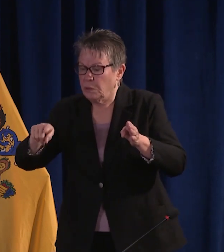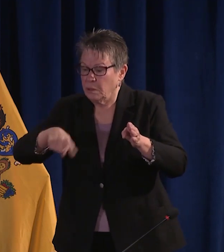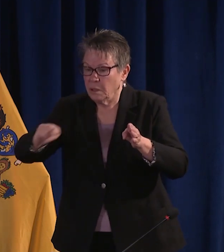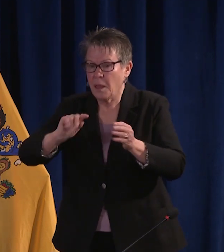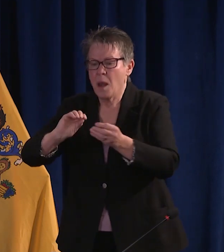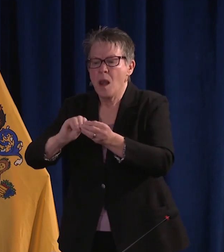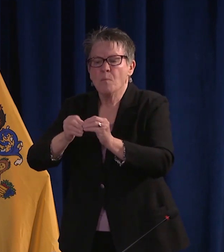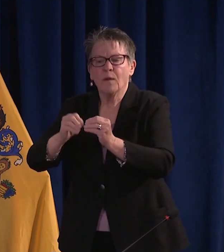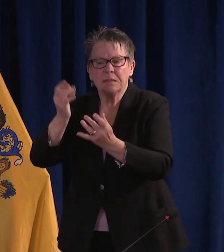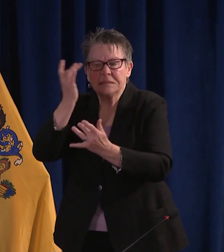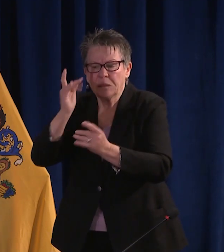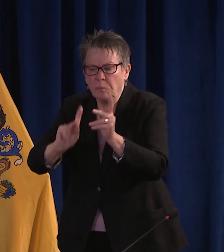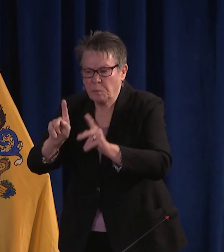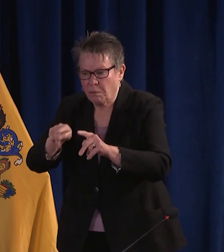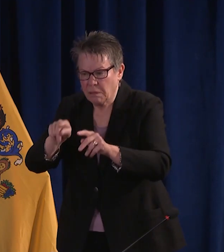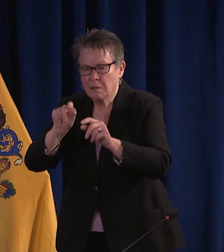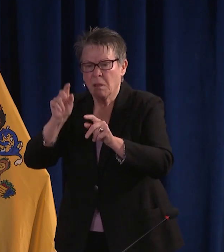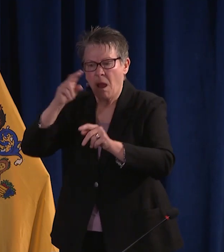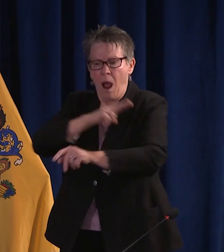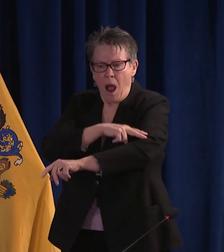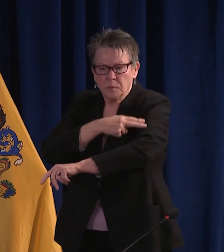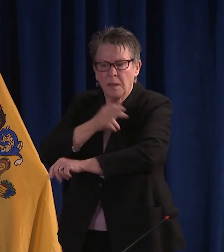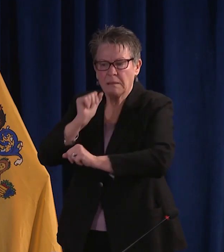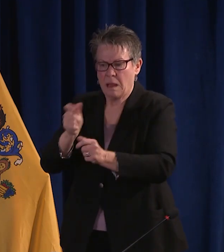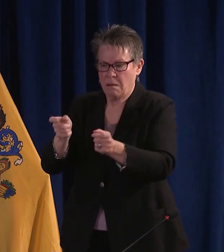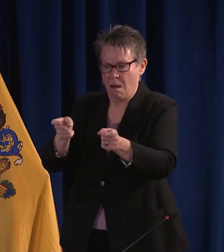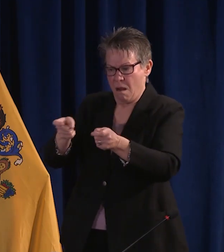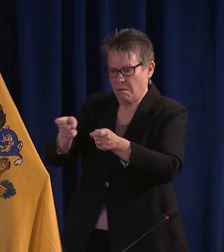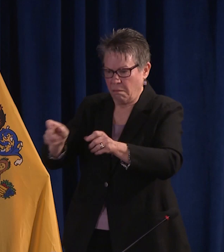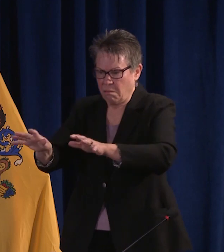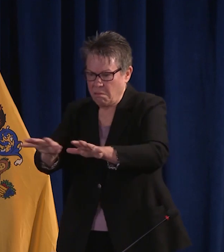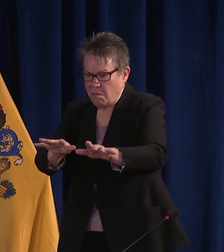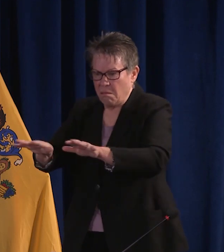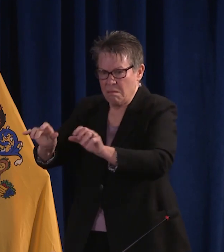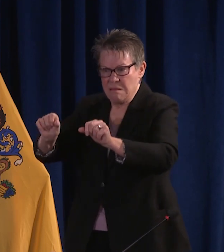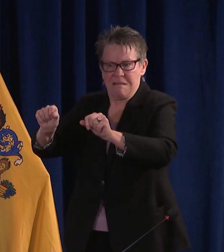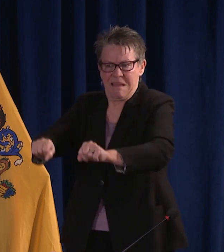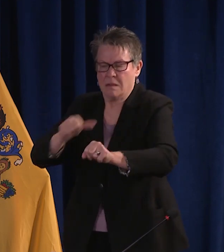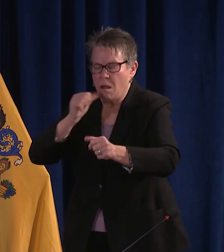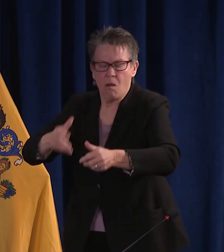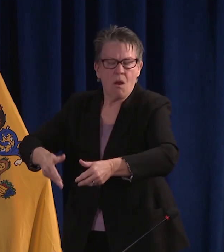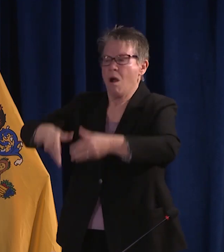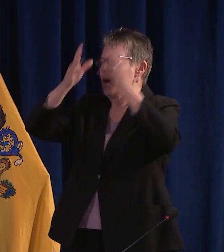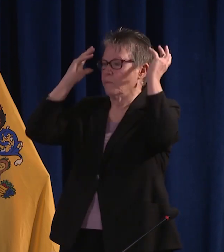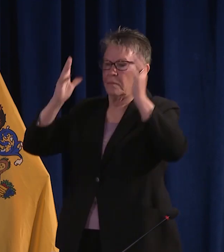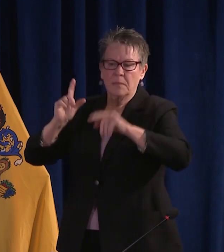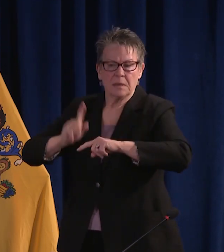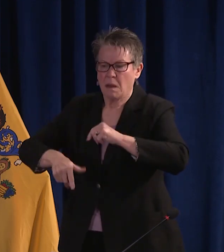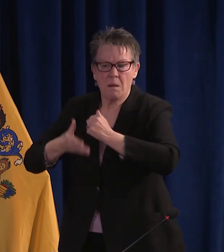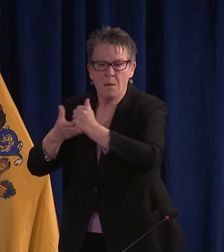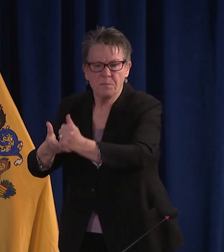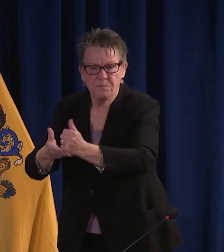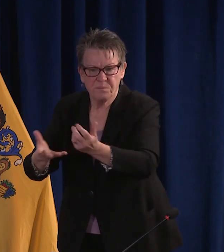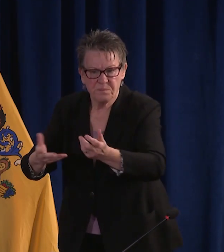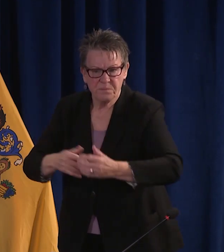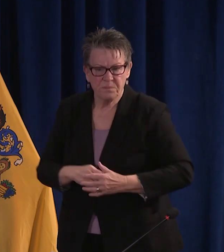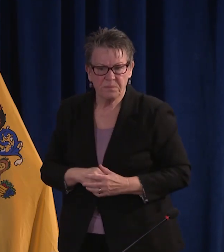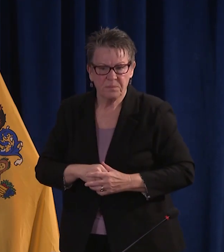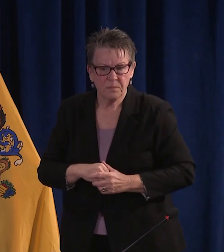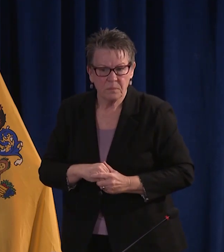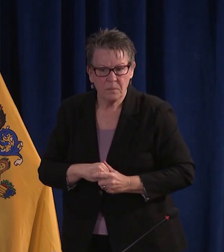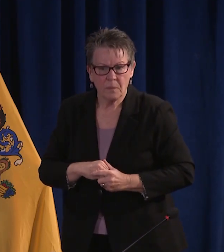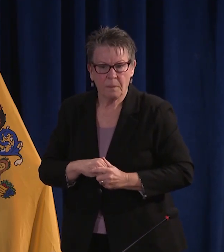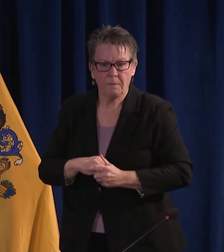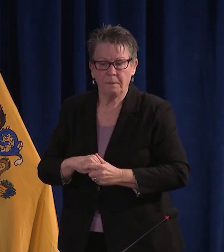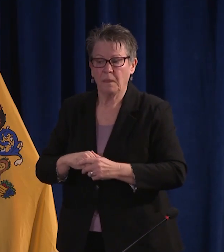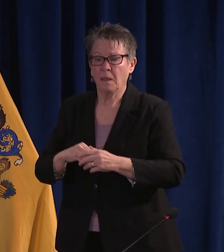both. We've got to flatten the curve, social distancing aggressively over here, but over here we got to make sure we have